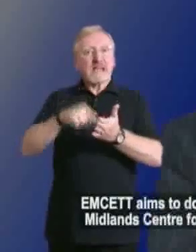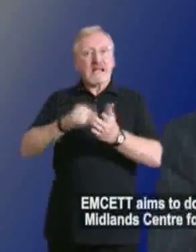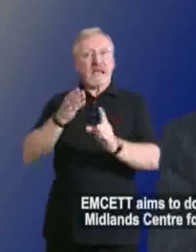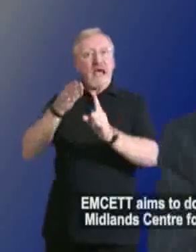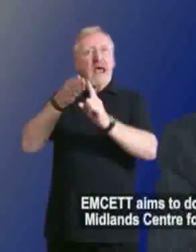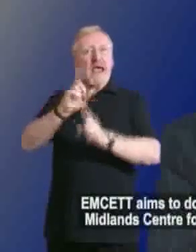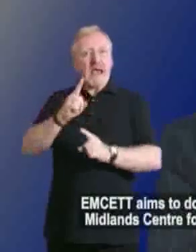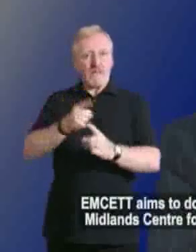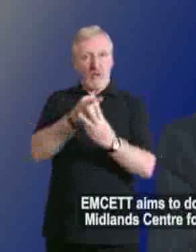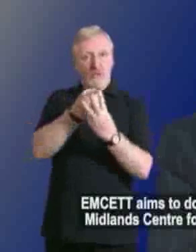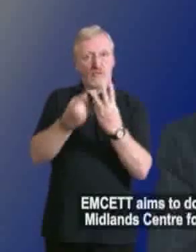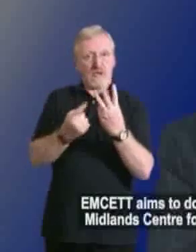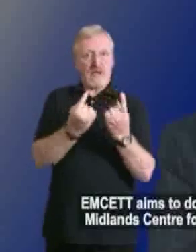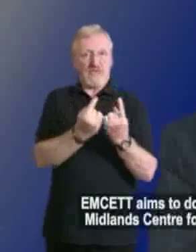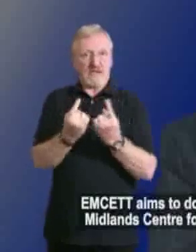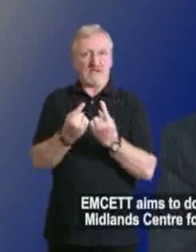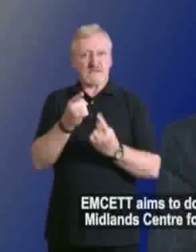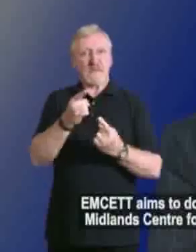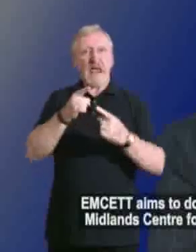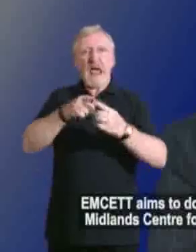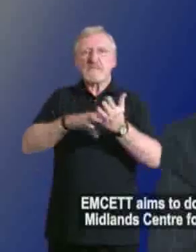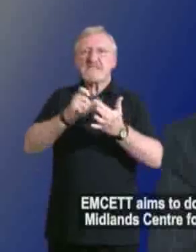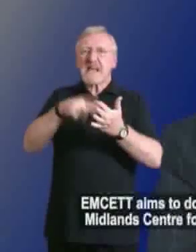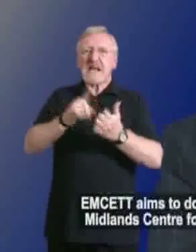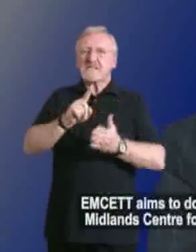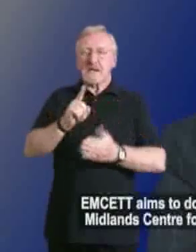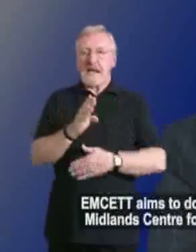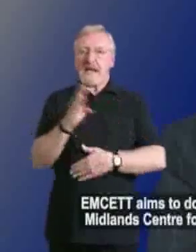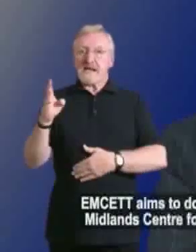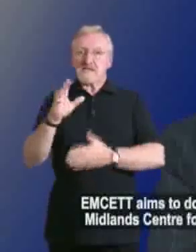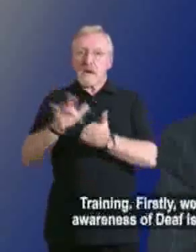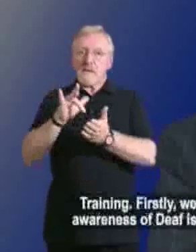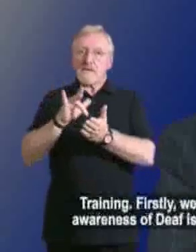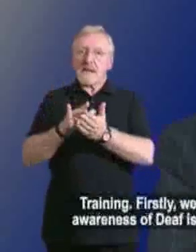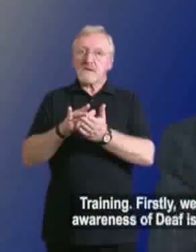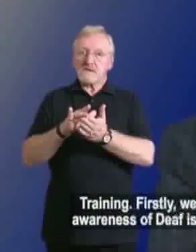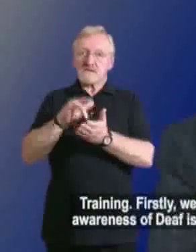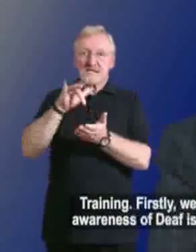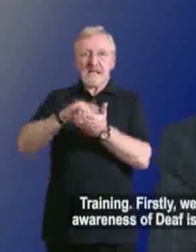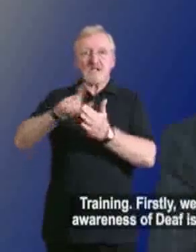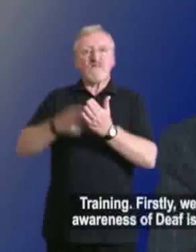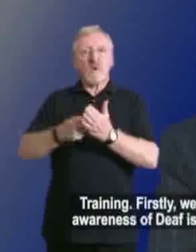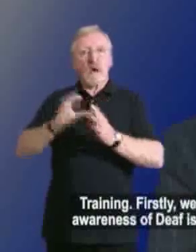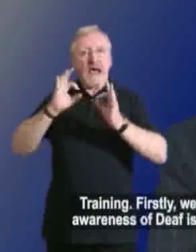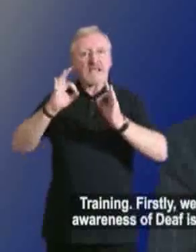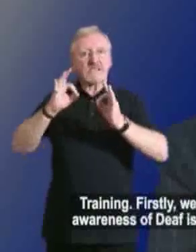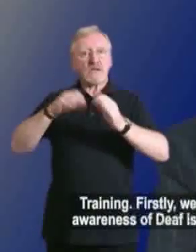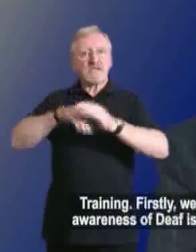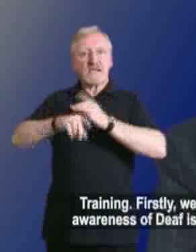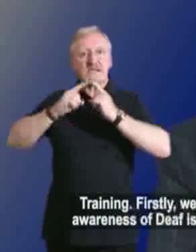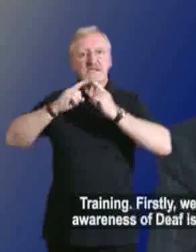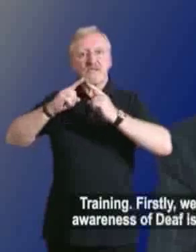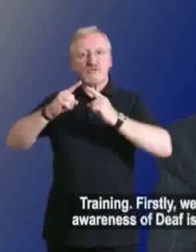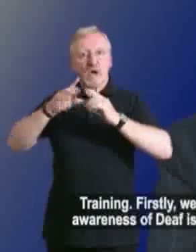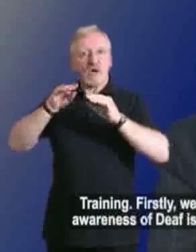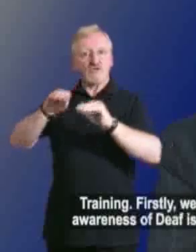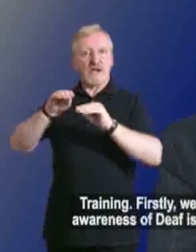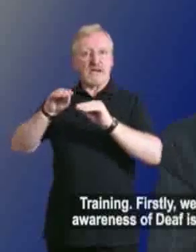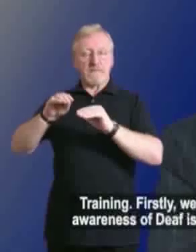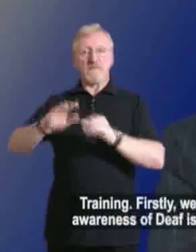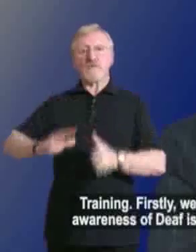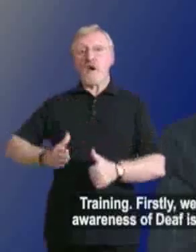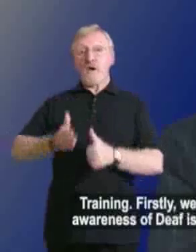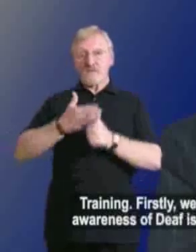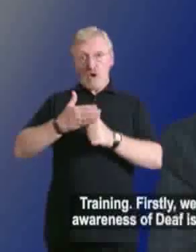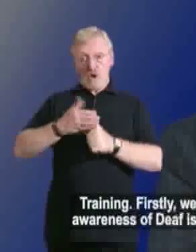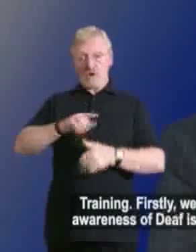MSET aims to do three things. That's the East Midlands Centre for Excellence for Teacher Training. Firstly,